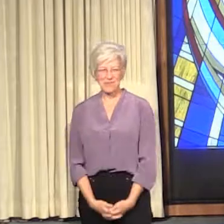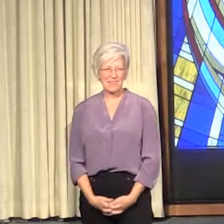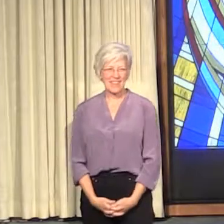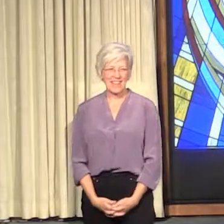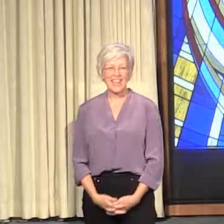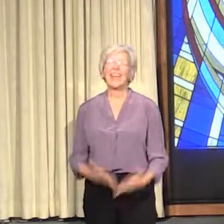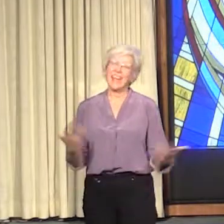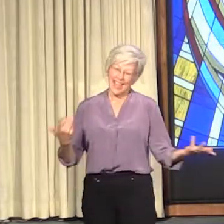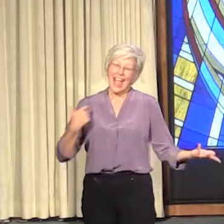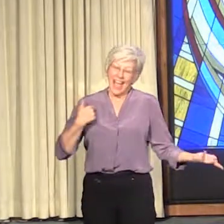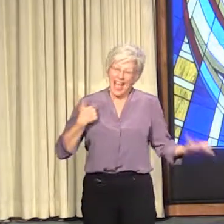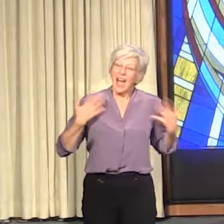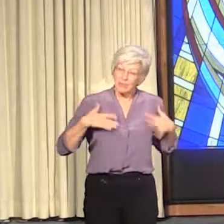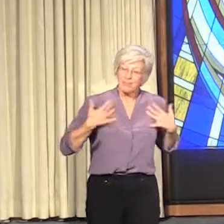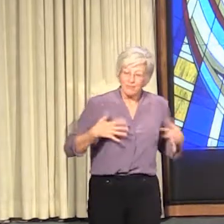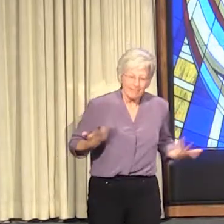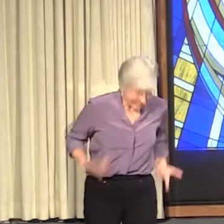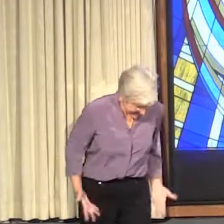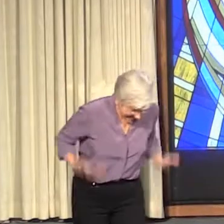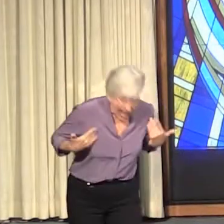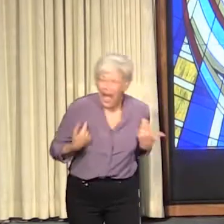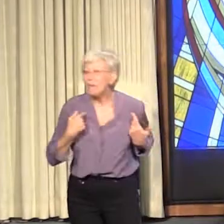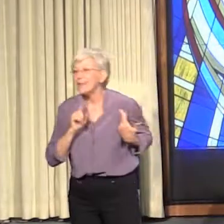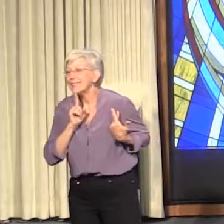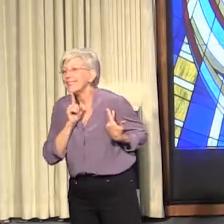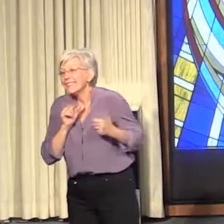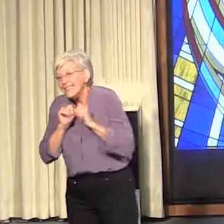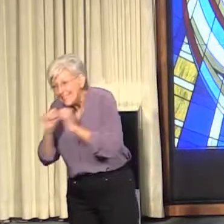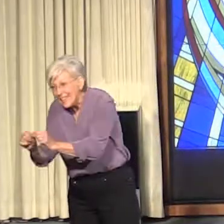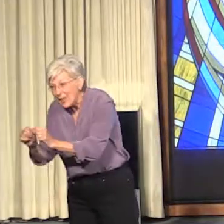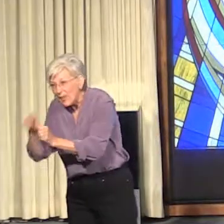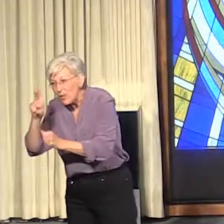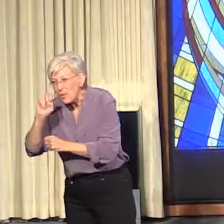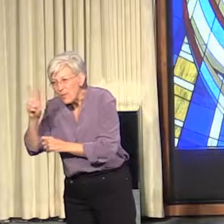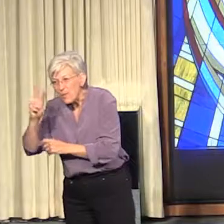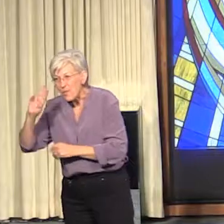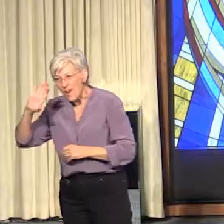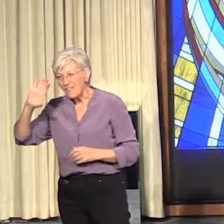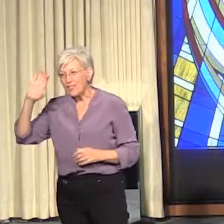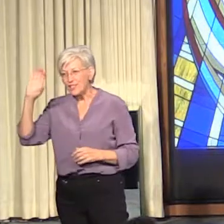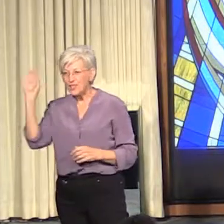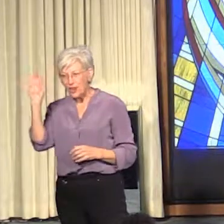In spite of the way I'm dressed, I'm still Reverend Charles, for those of you who are new here.